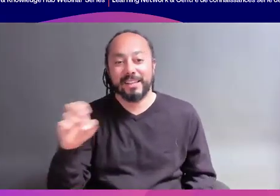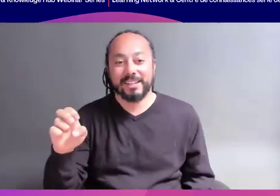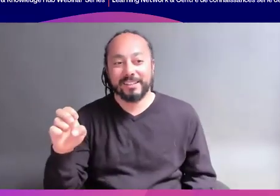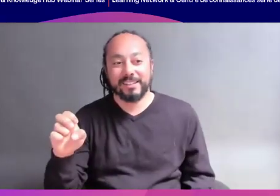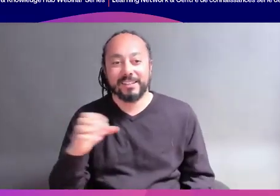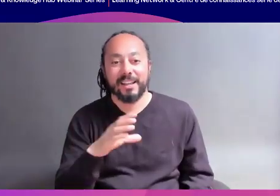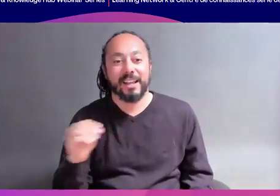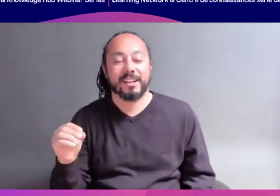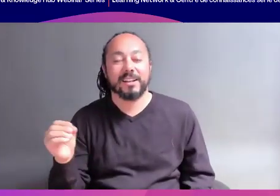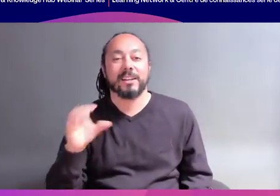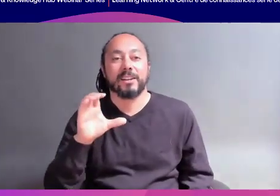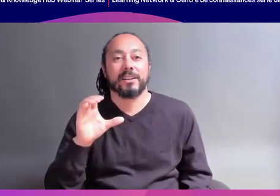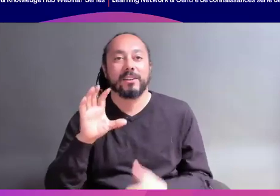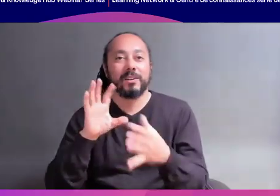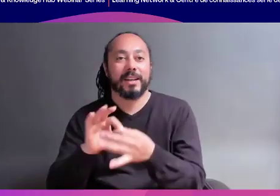Ed.